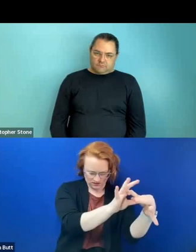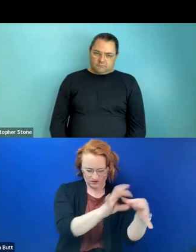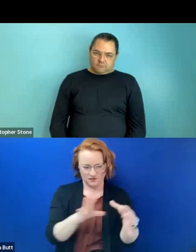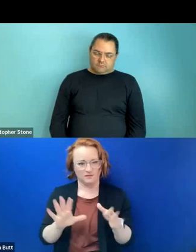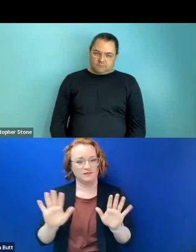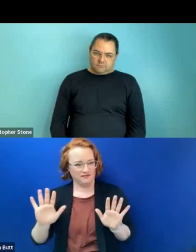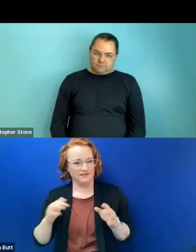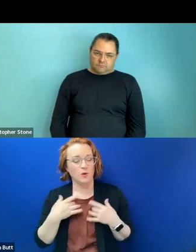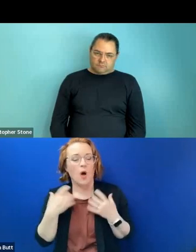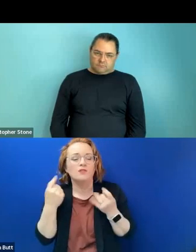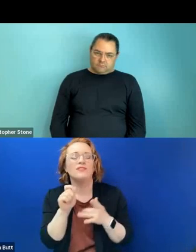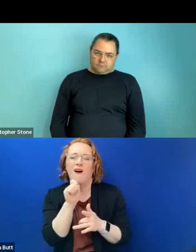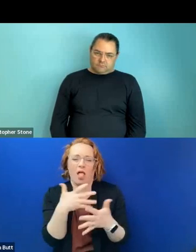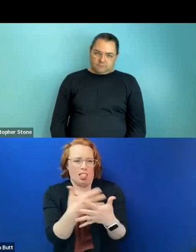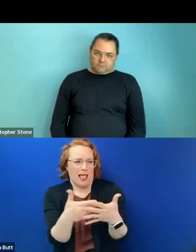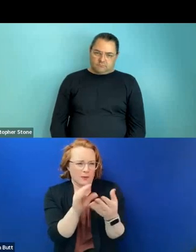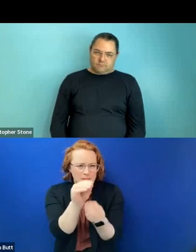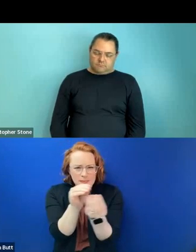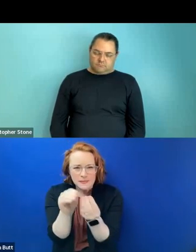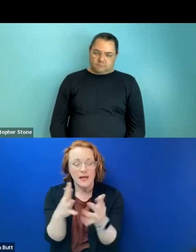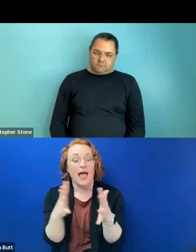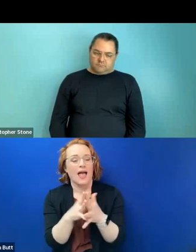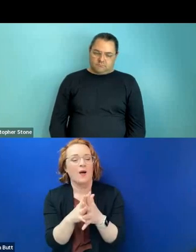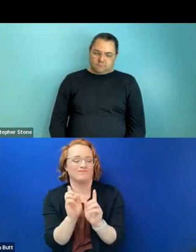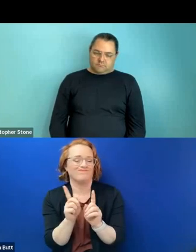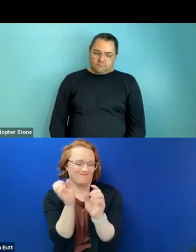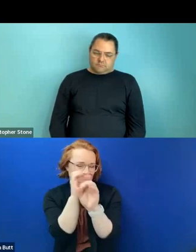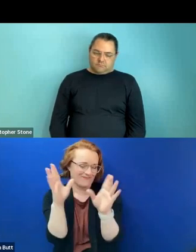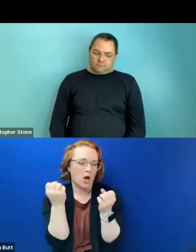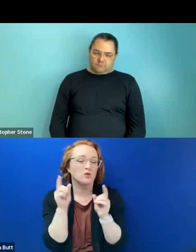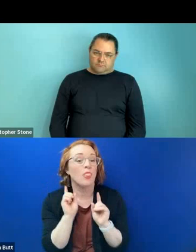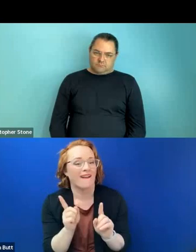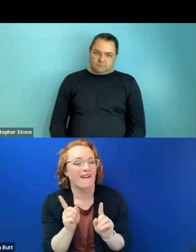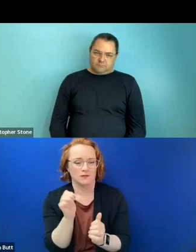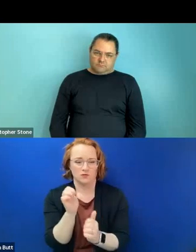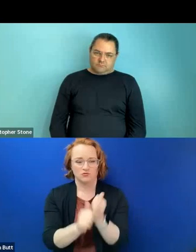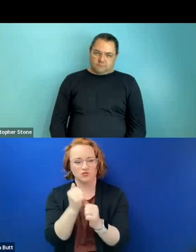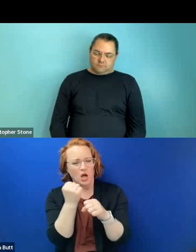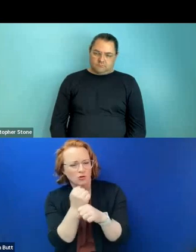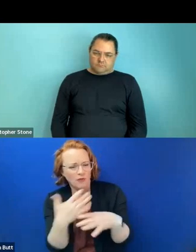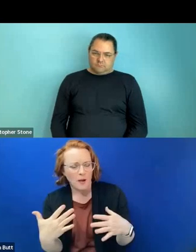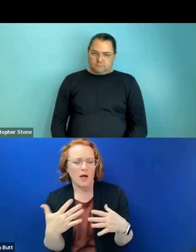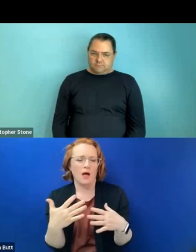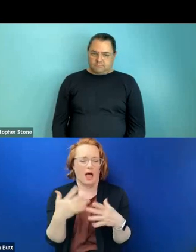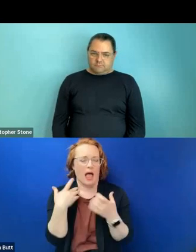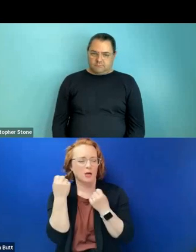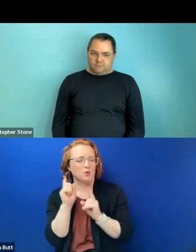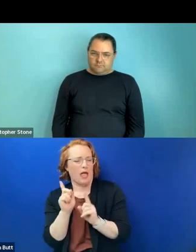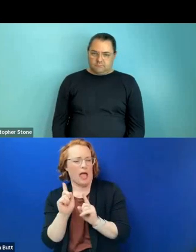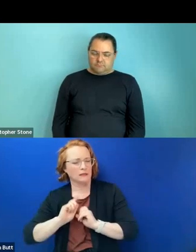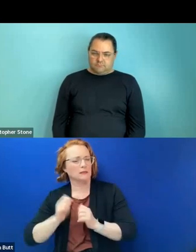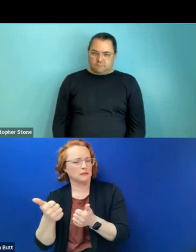I understood how language works and what the structures are and how grammar in general works.